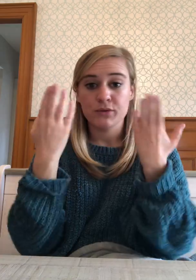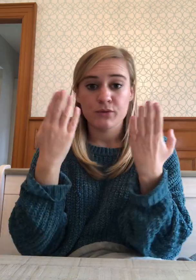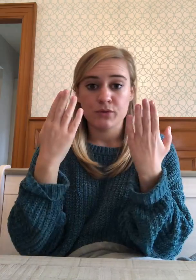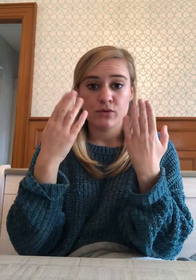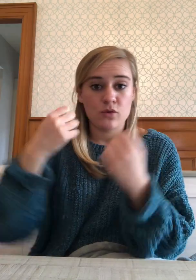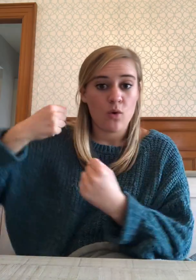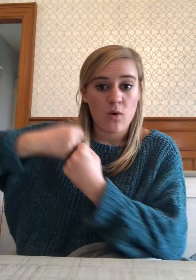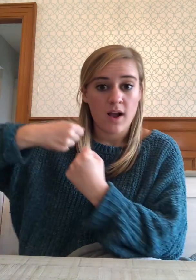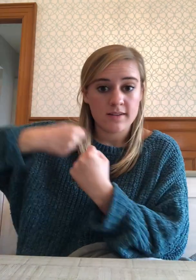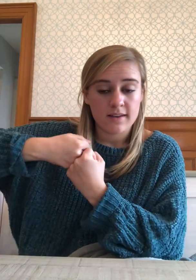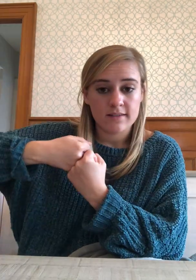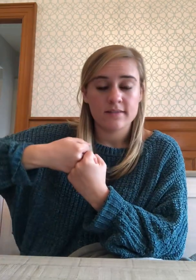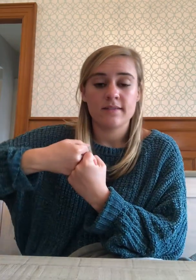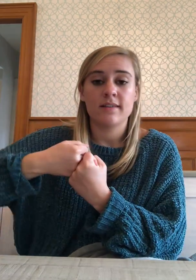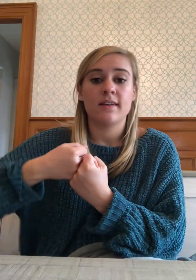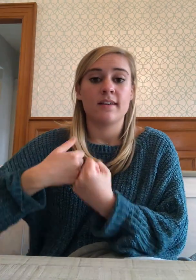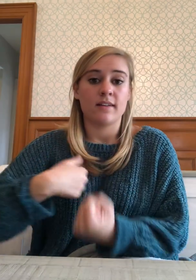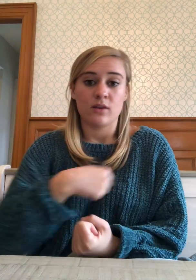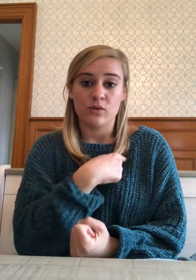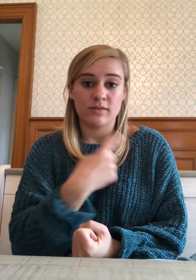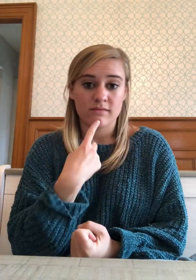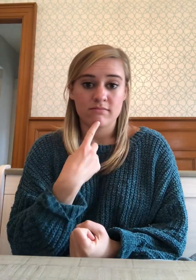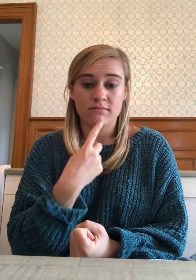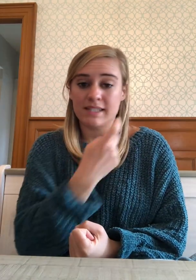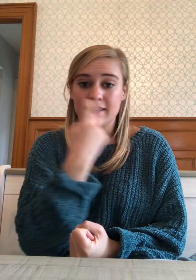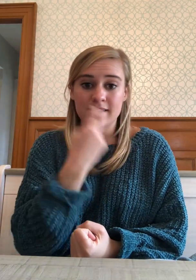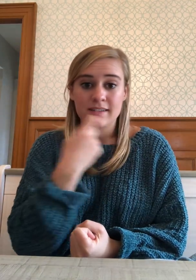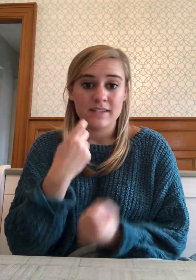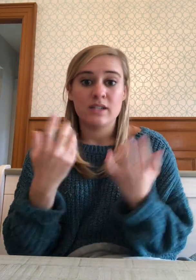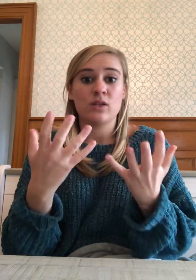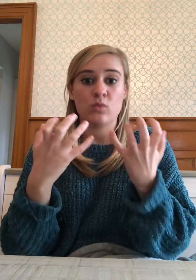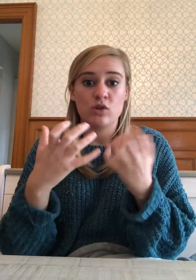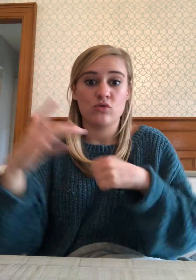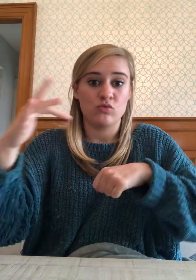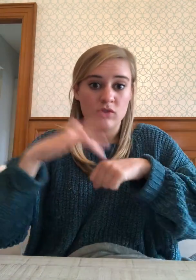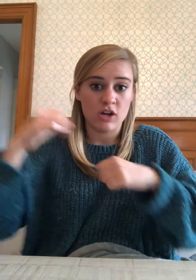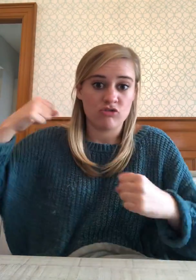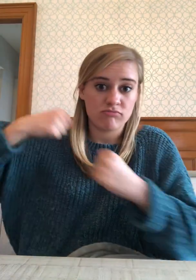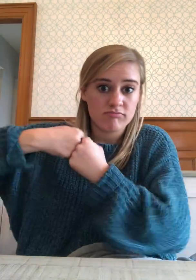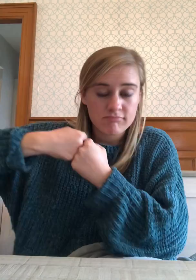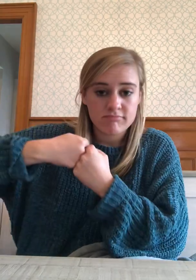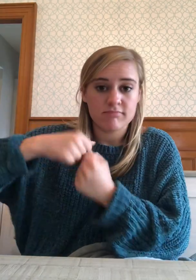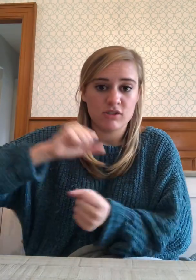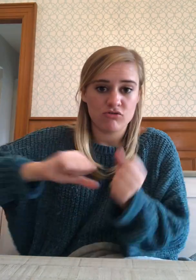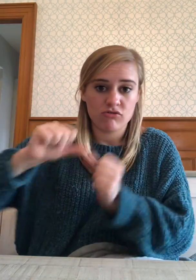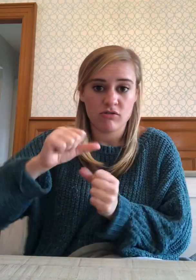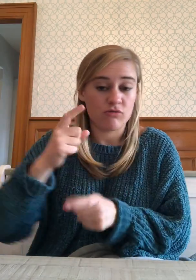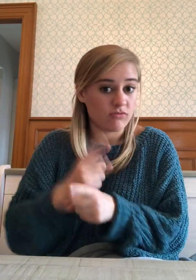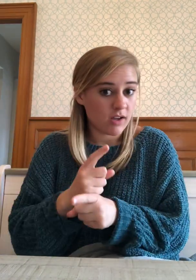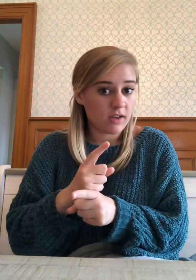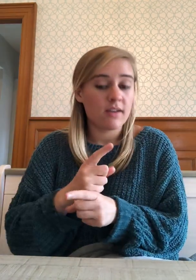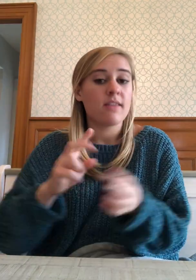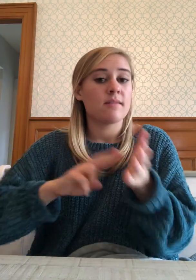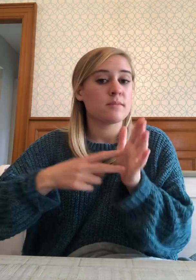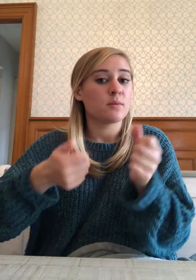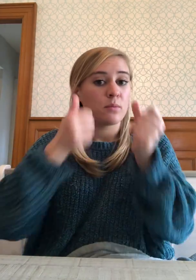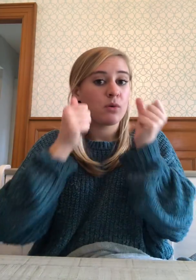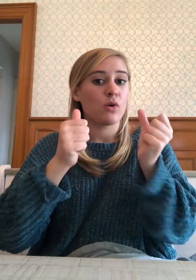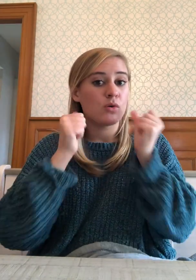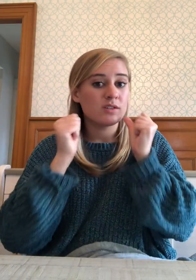early on? Teeth want to hit something. Teeth want to hit teeth. Posterior teeth supra-erupt. All of the above